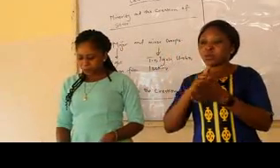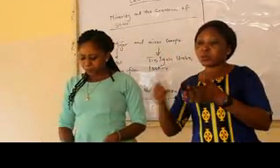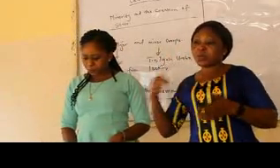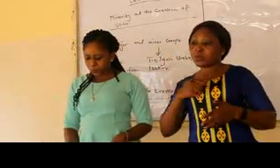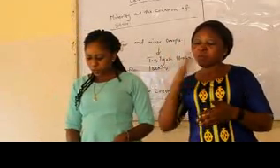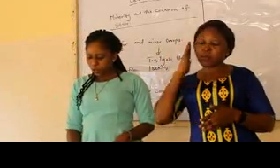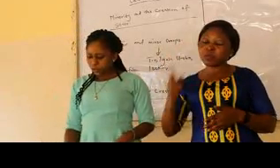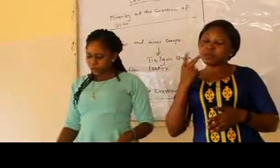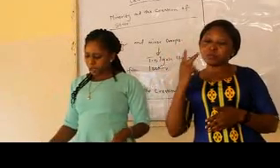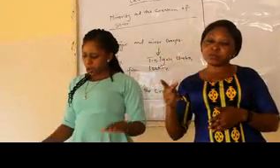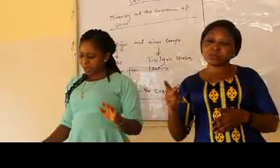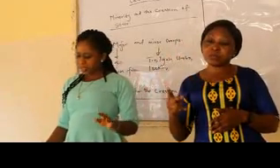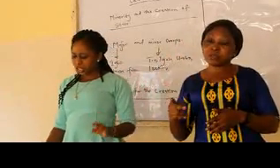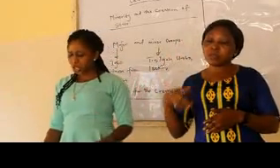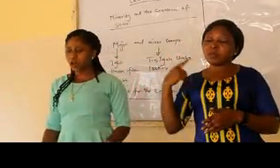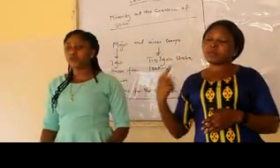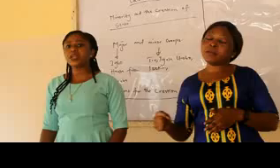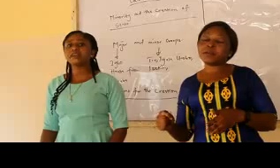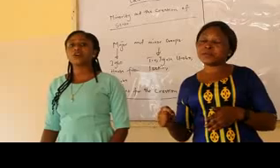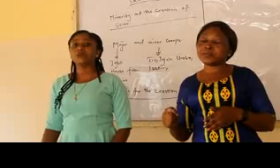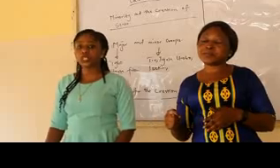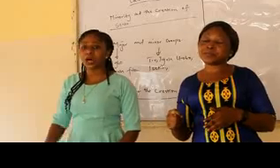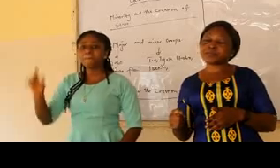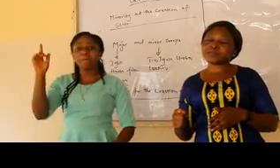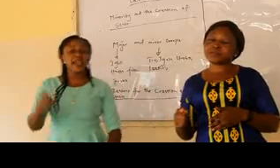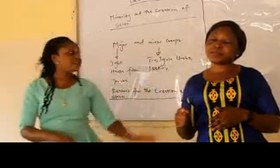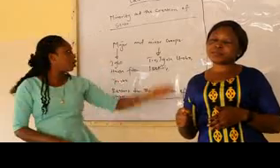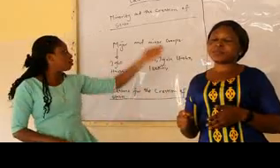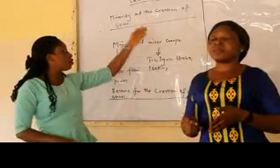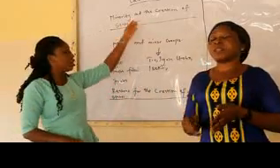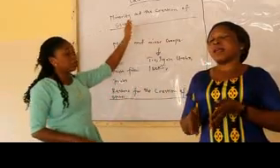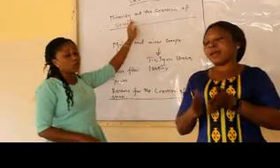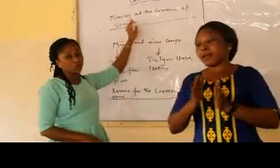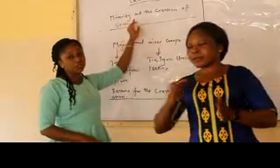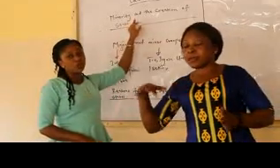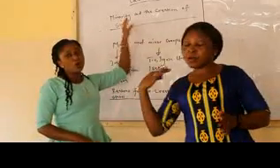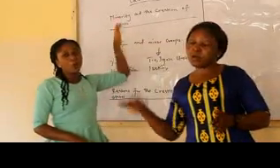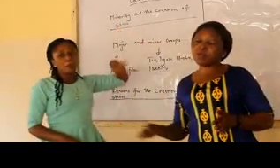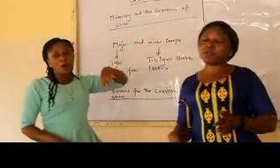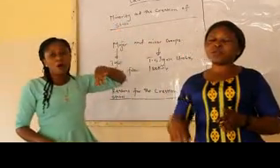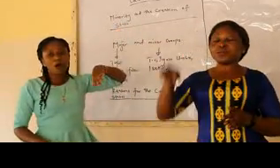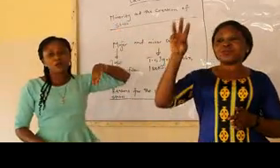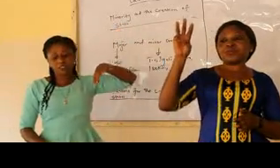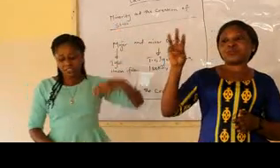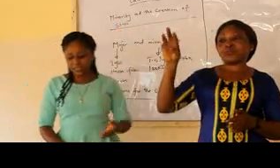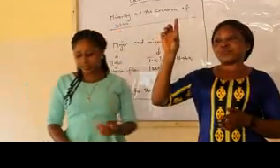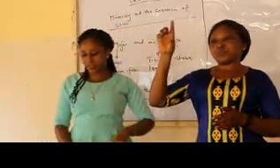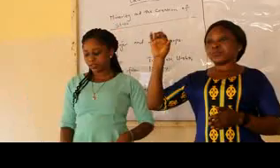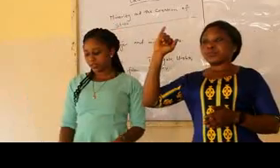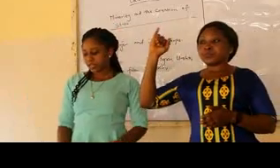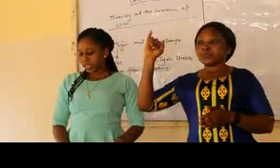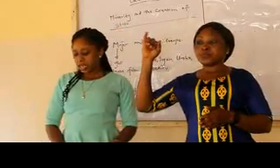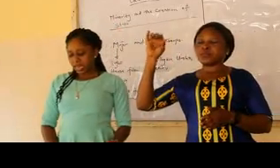see the recommendation of Willings Commission based on the creation of what? More